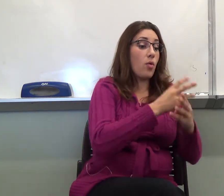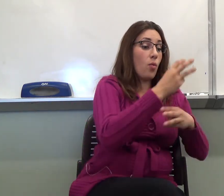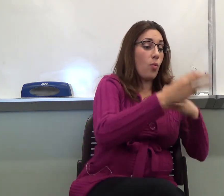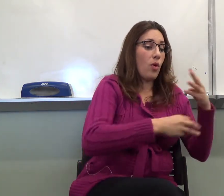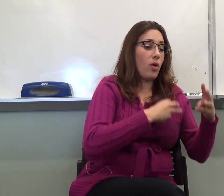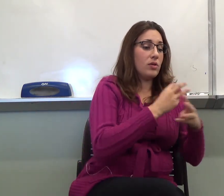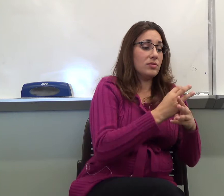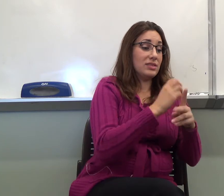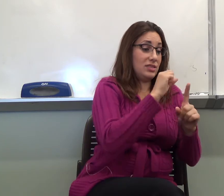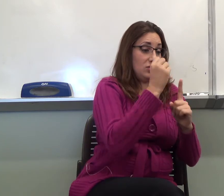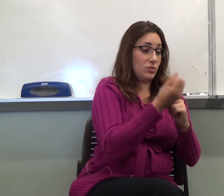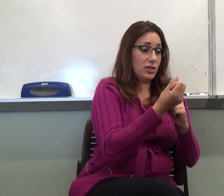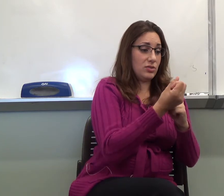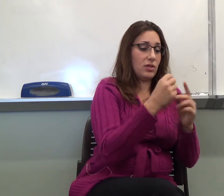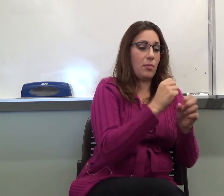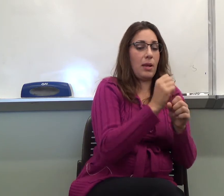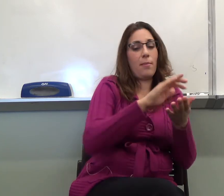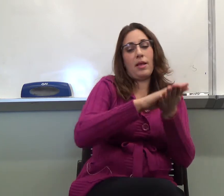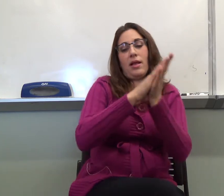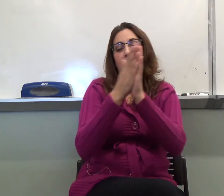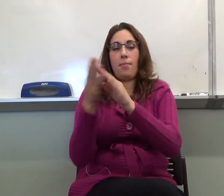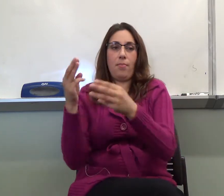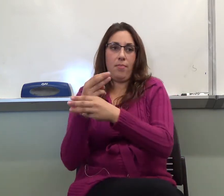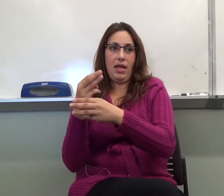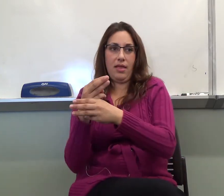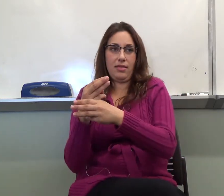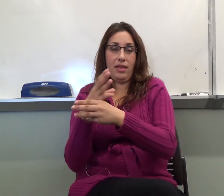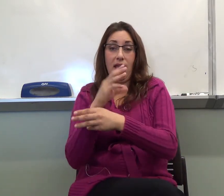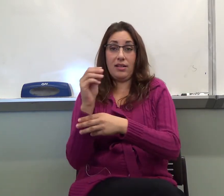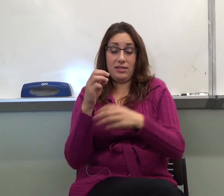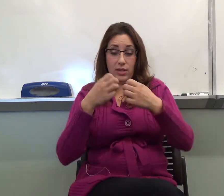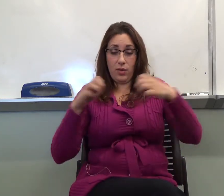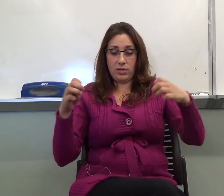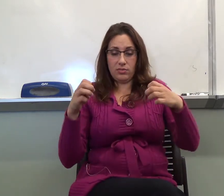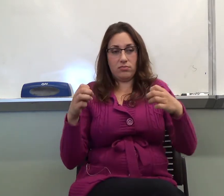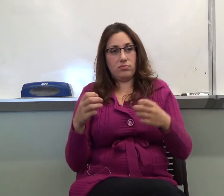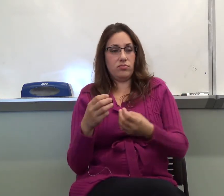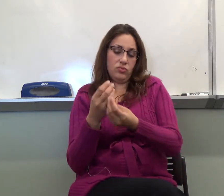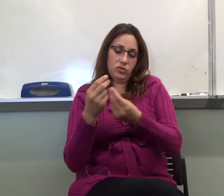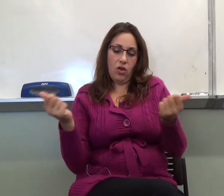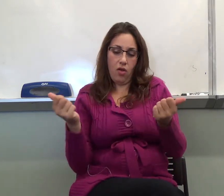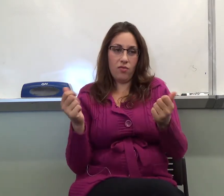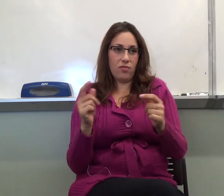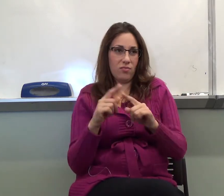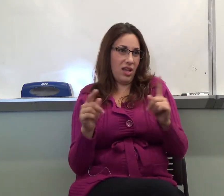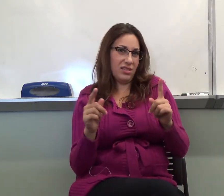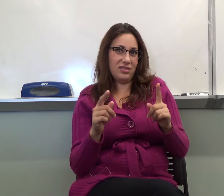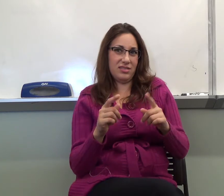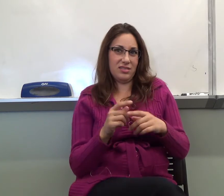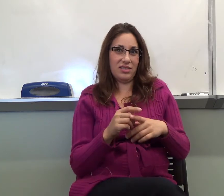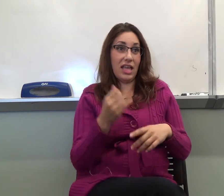equation. And you say, well, does you go outside and measure things, and would you get the same answer? And the answer is yes, you